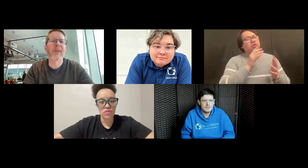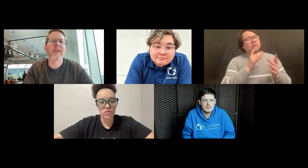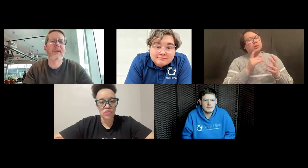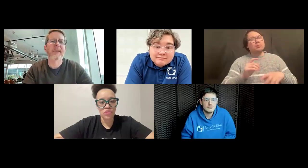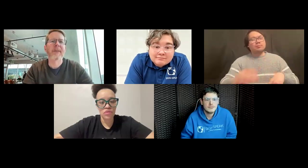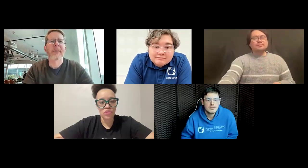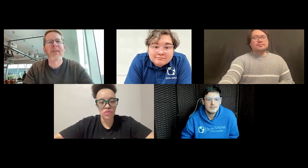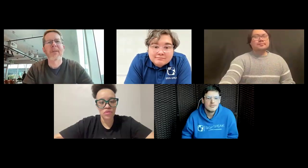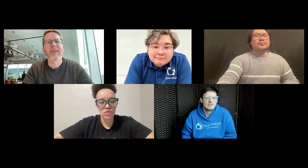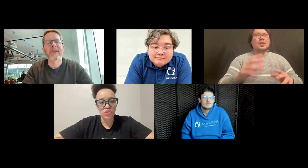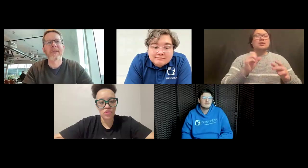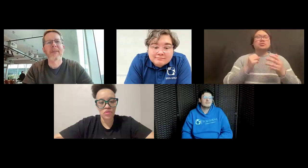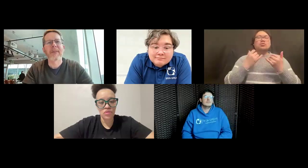Yeah, do you want to speak to that, Nicholas?